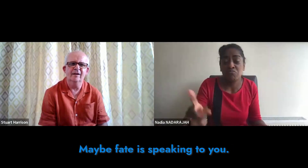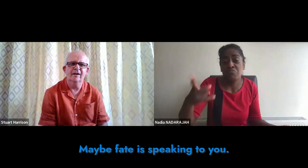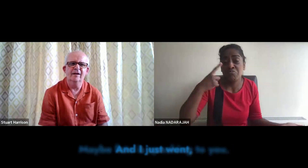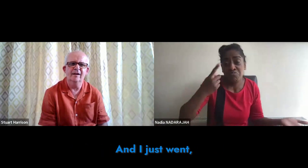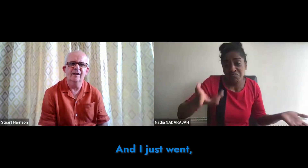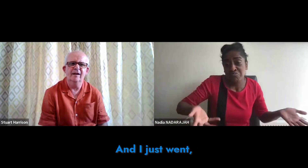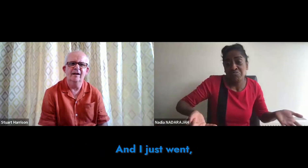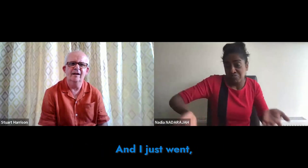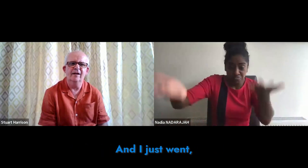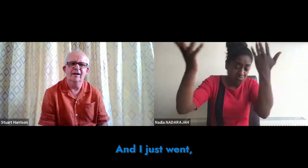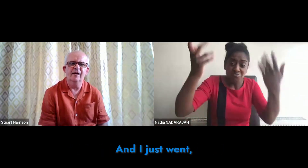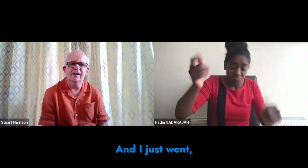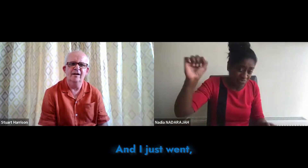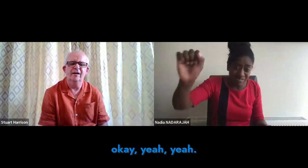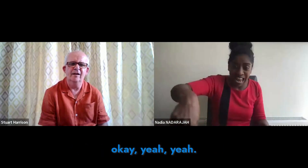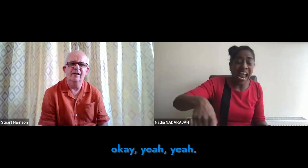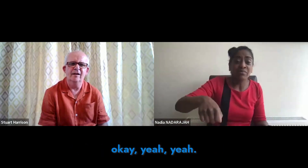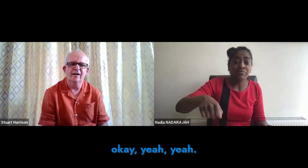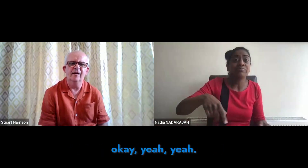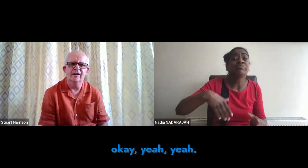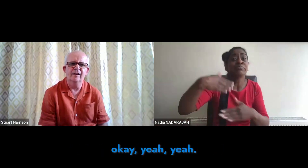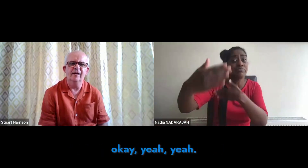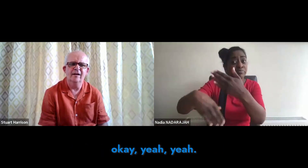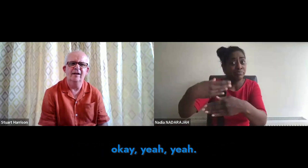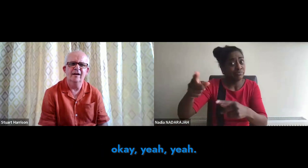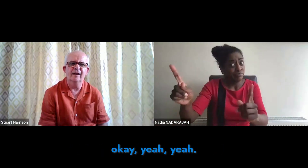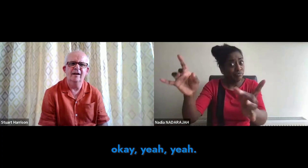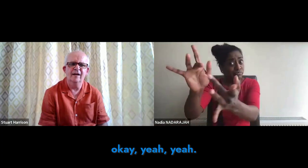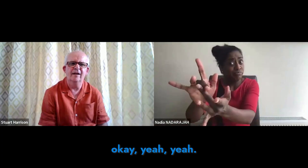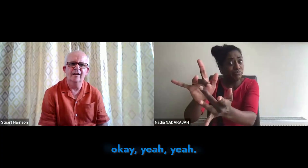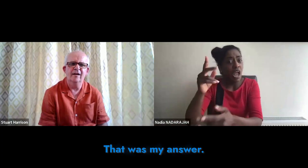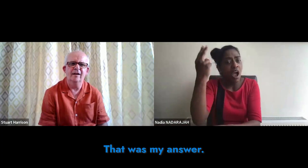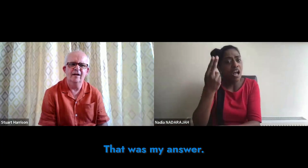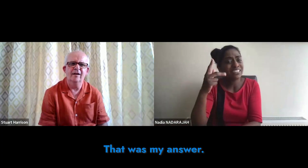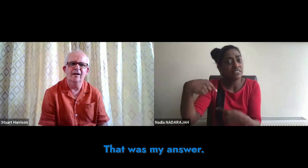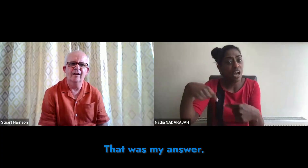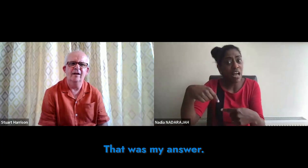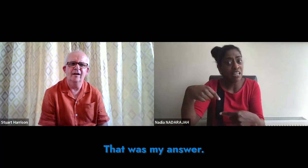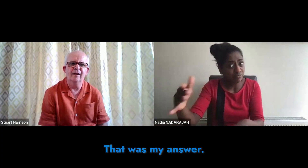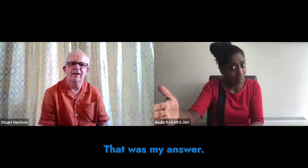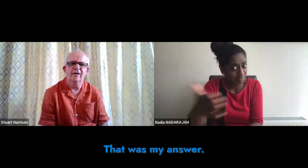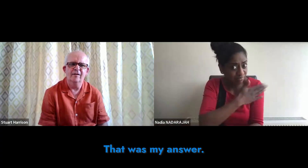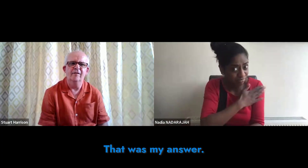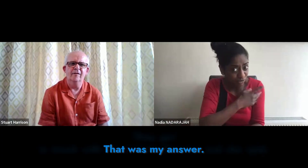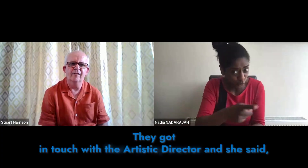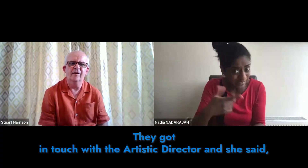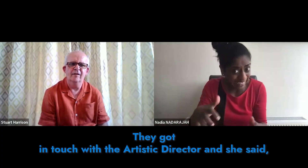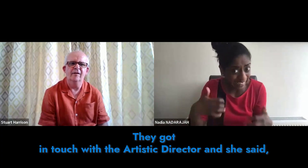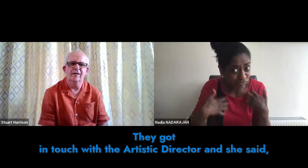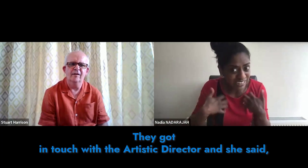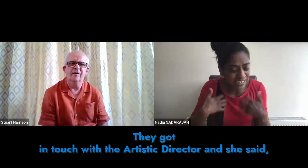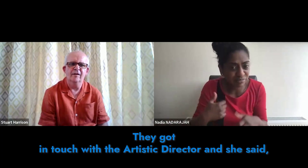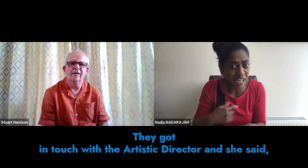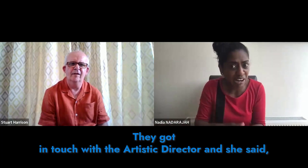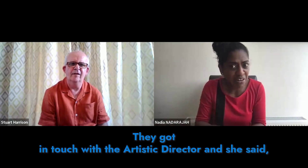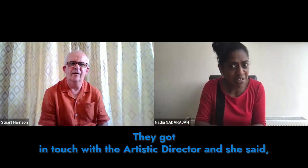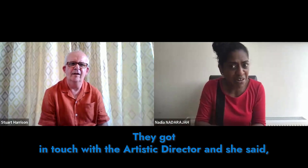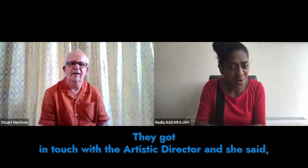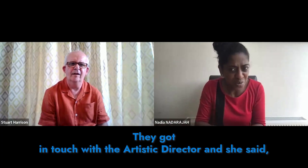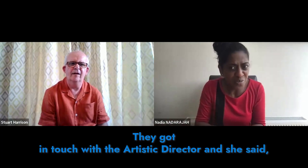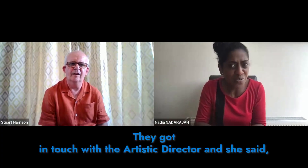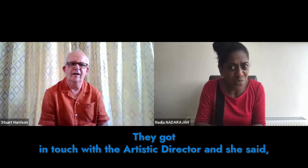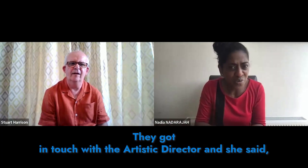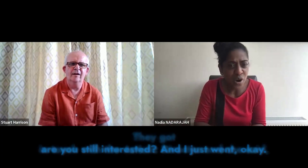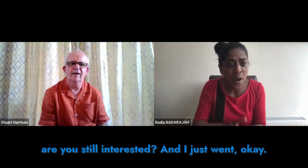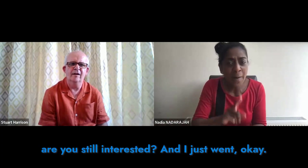speaking to you. And I just went, okay, yeah. That was my answer. They got in touch with the